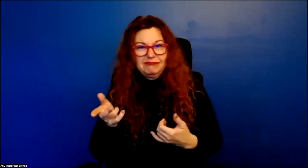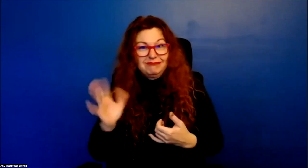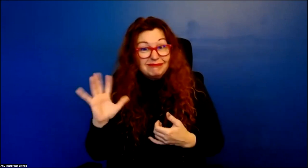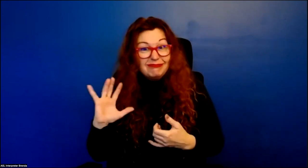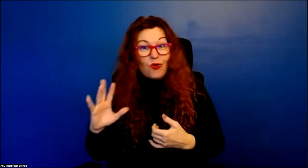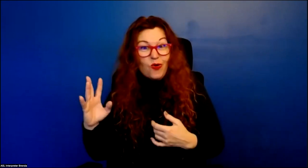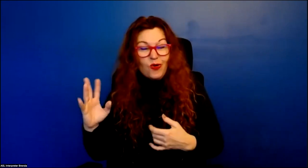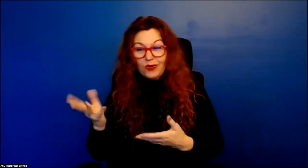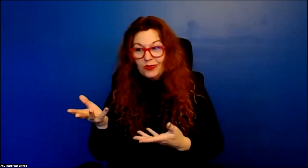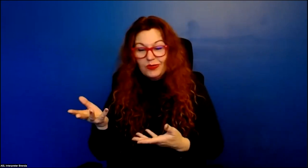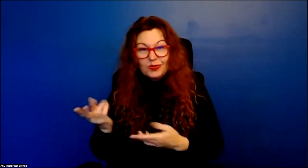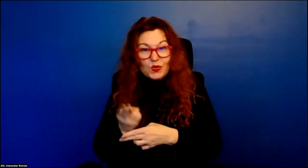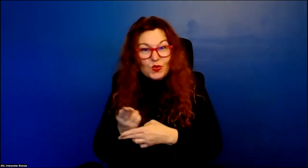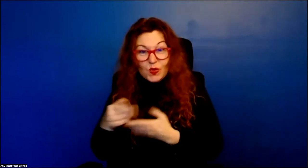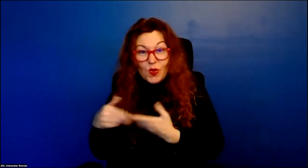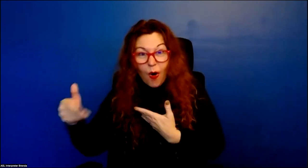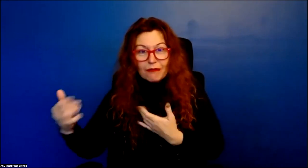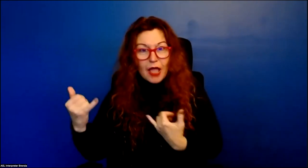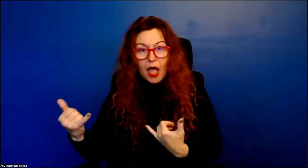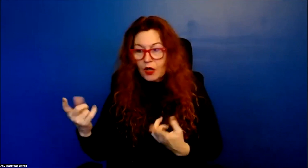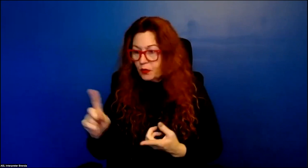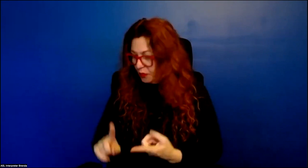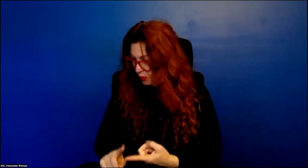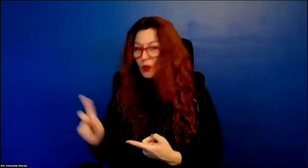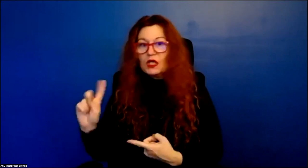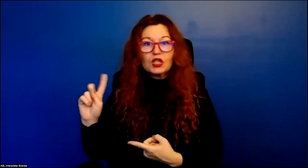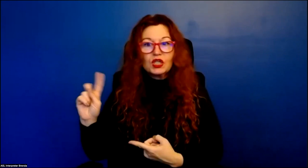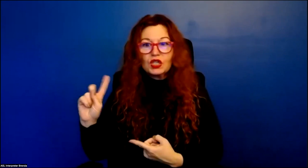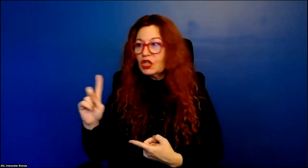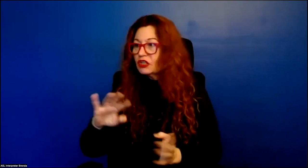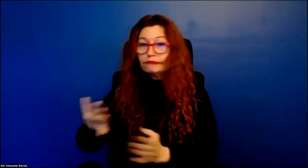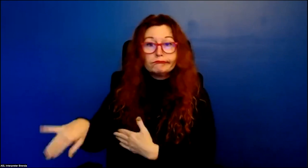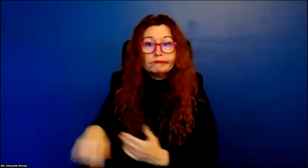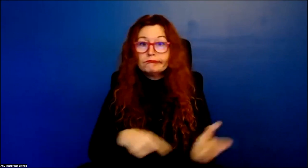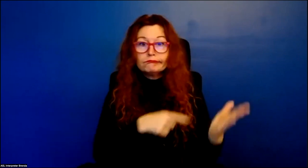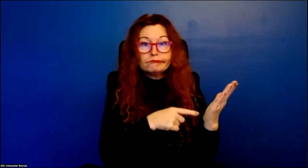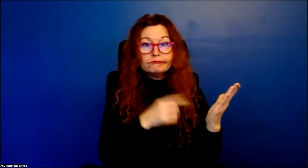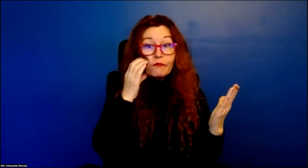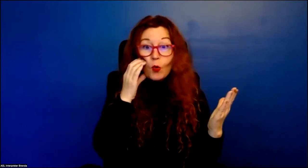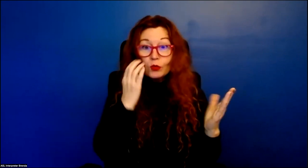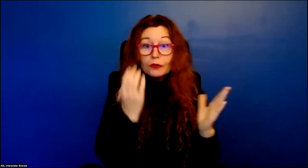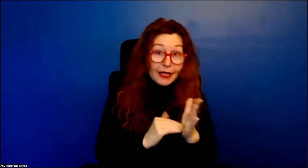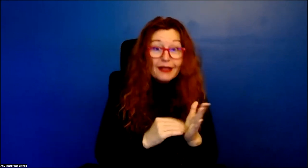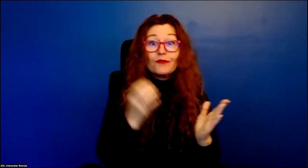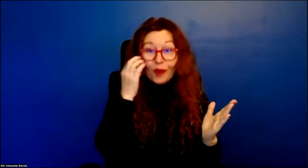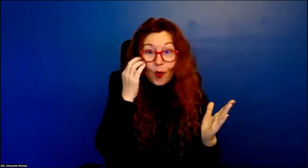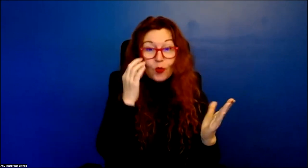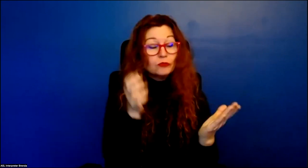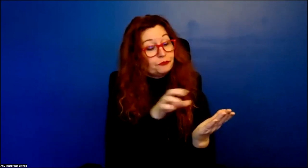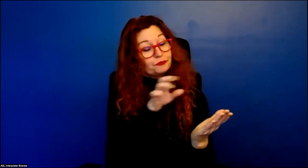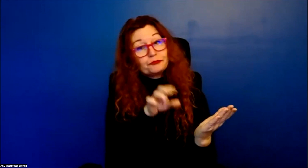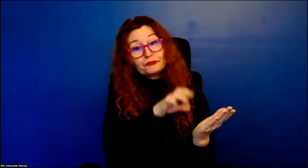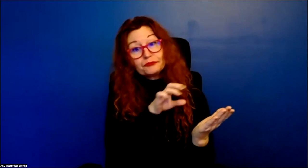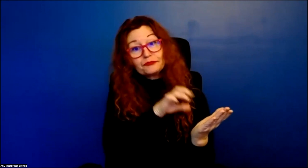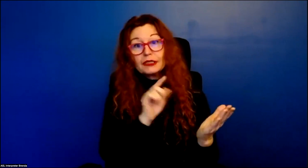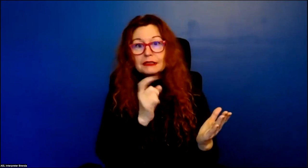You could take a picture now. They're now kind of processing text in photos. which is pretty incredible. I mean, that's stuff that you